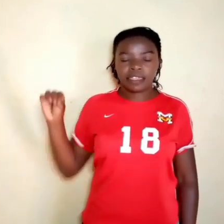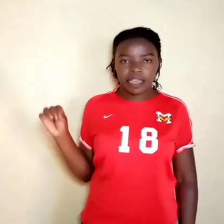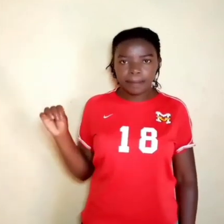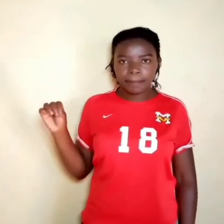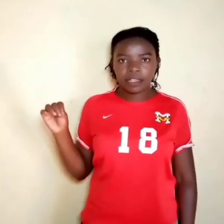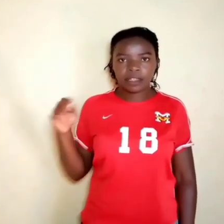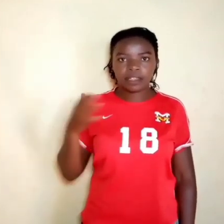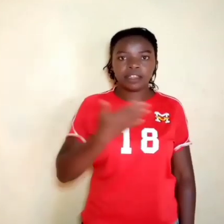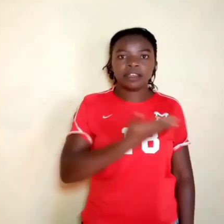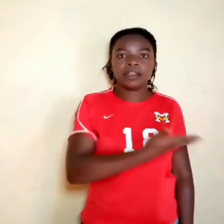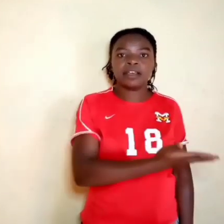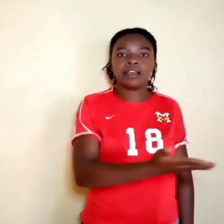them,